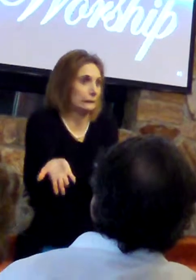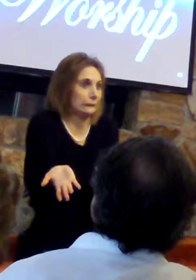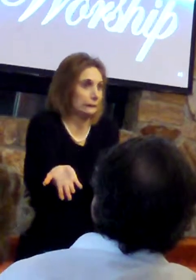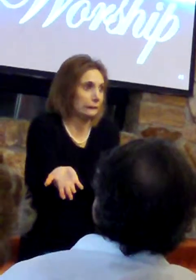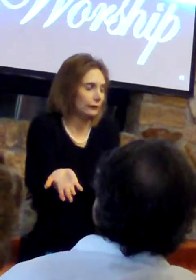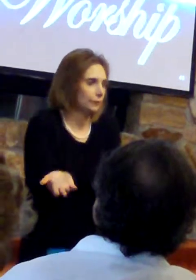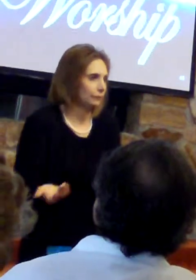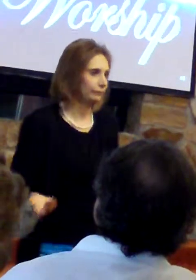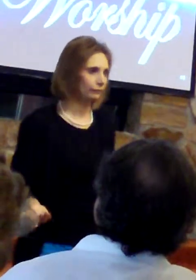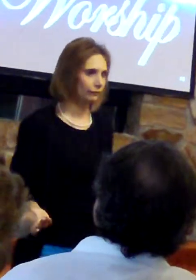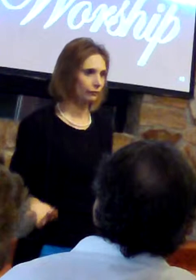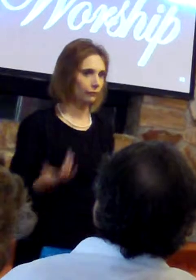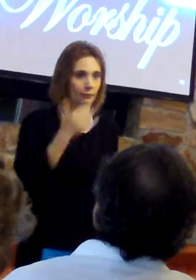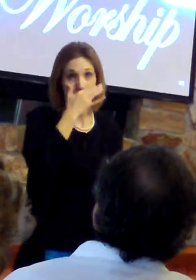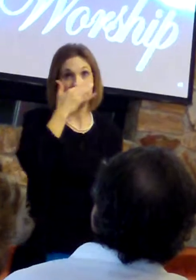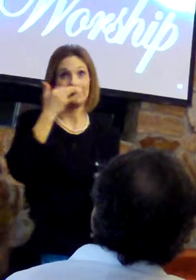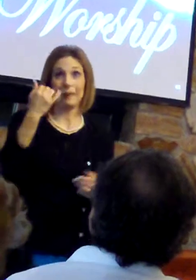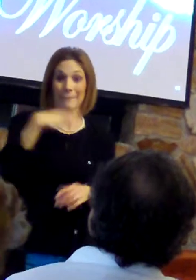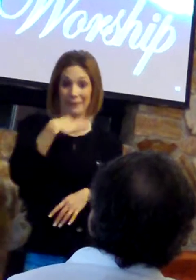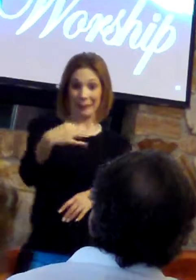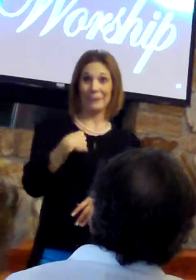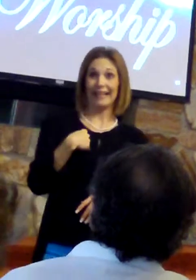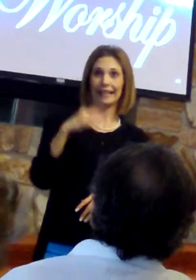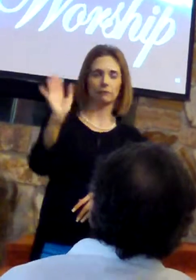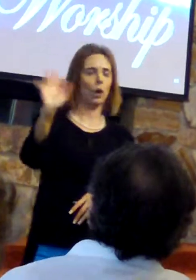And so, God, you've got the wrong person.